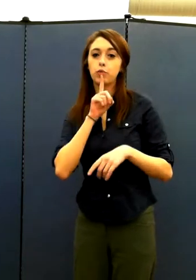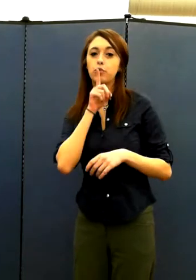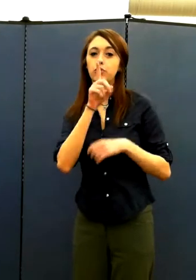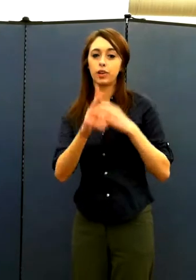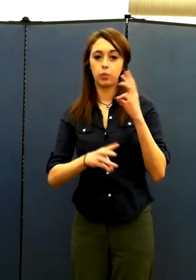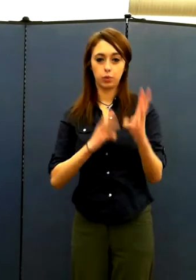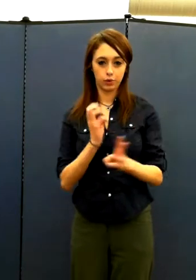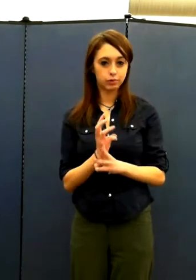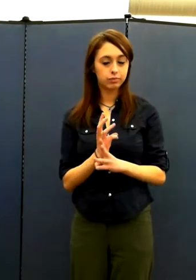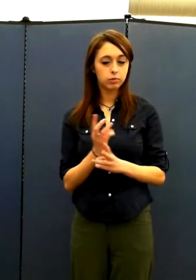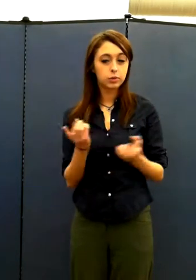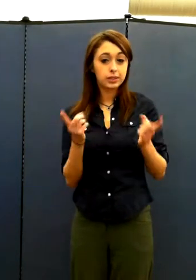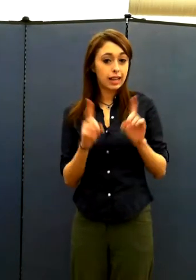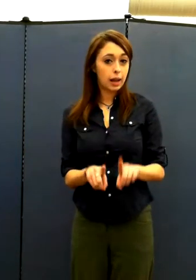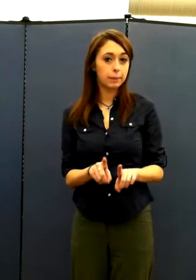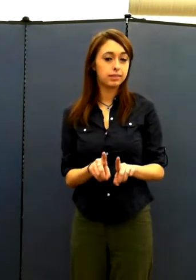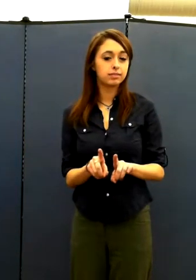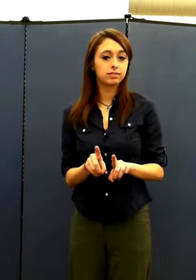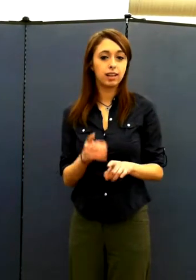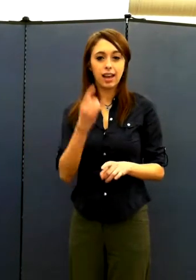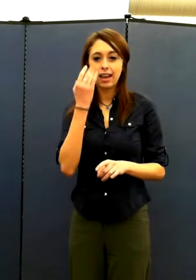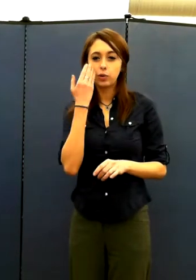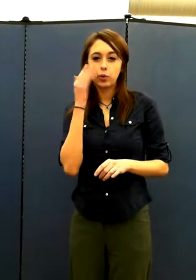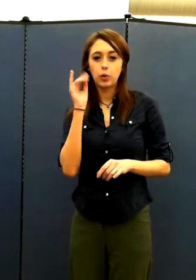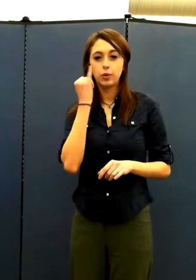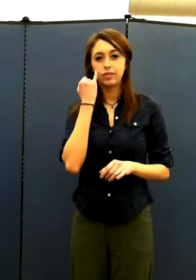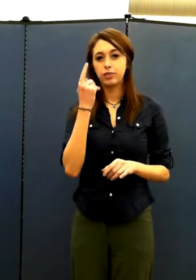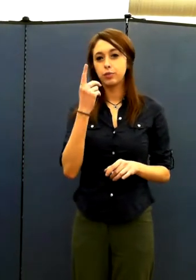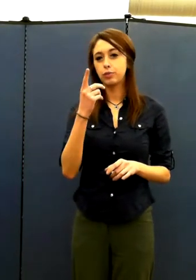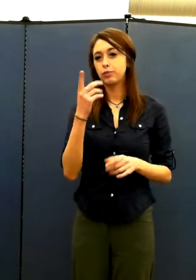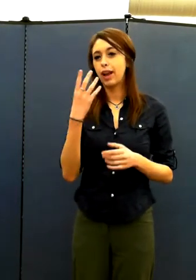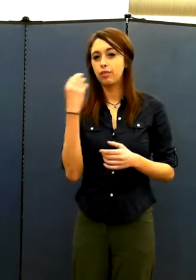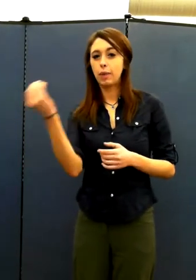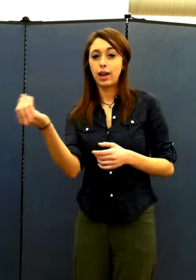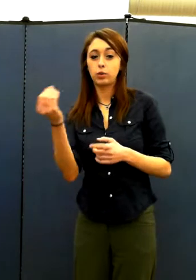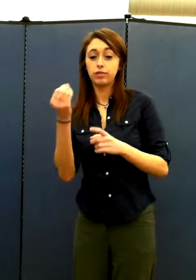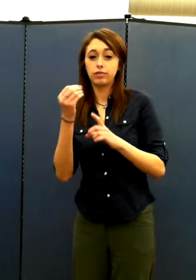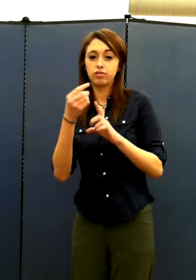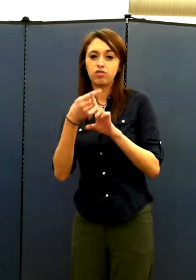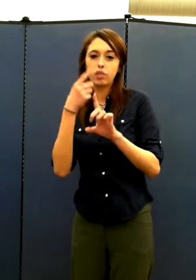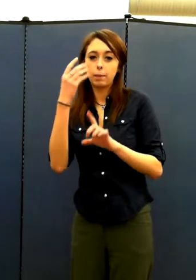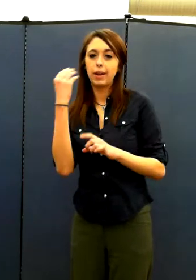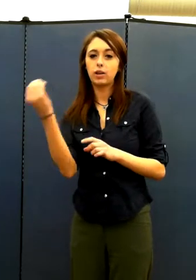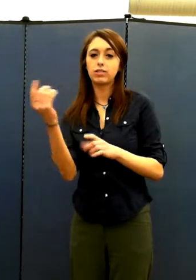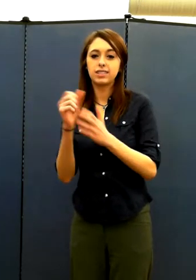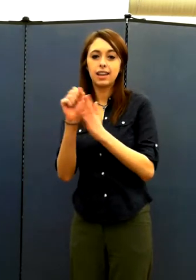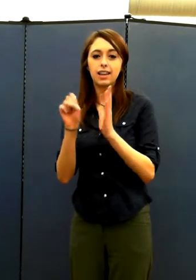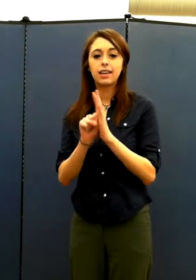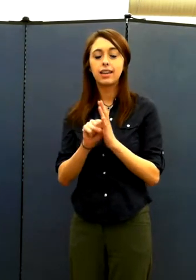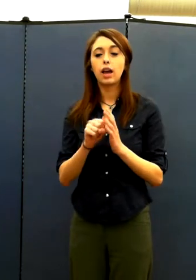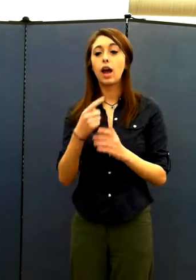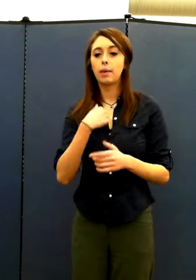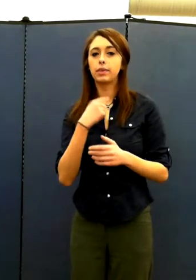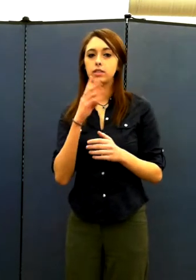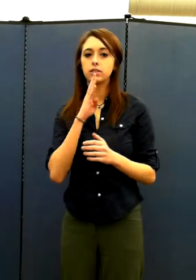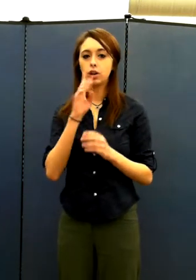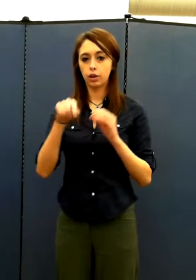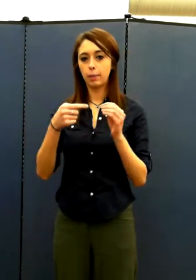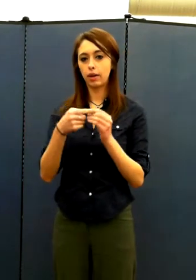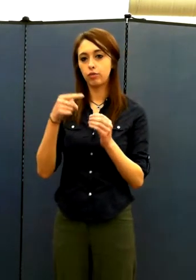happen, I don't know if some of you guys are from out of state, but what I'm going to talk about now is for the state of Pennsylvania. I'm not sure if some of this goes